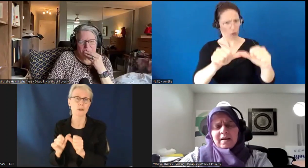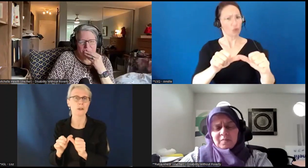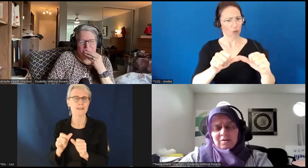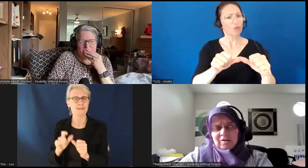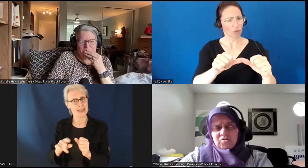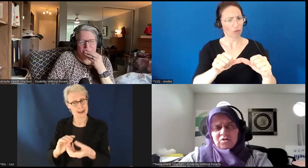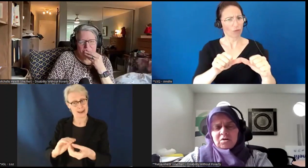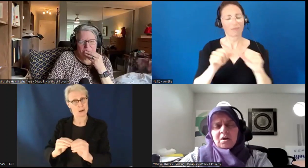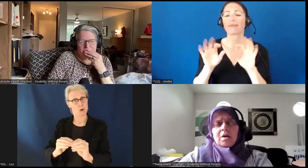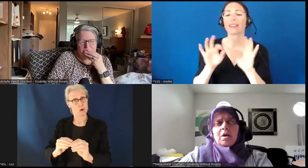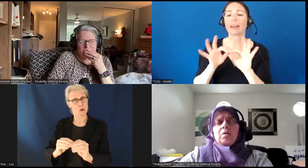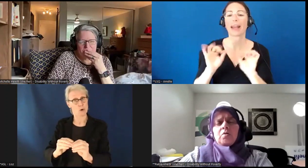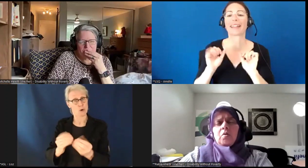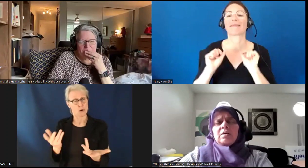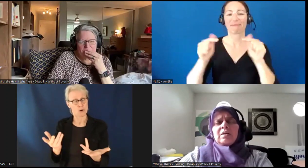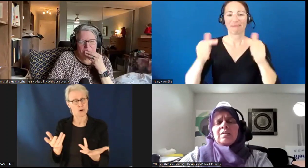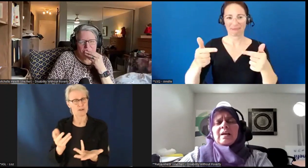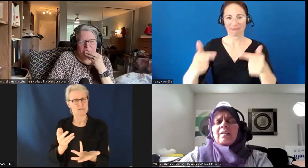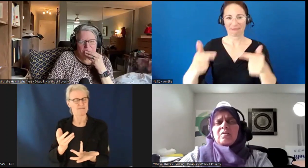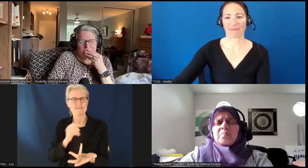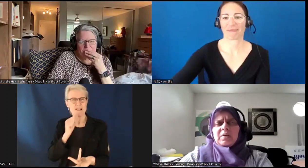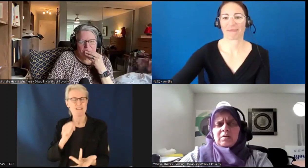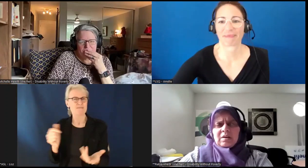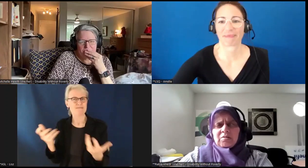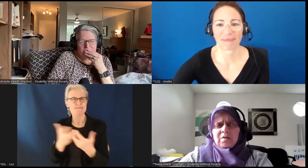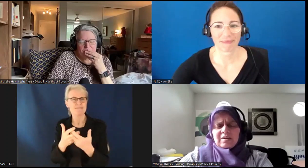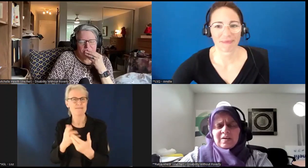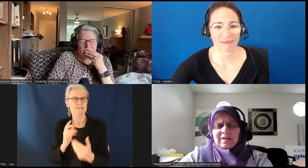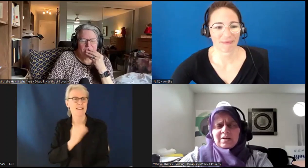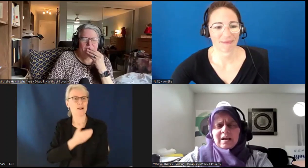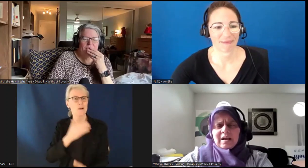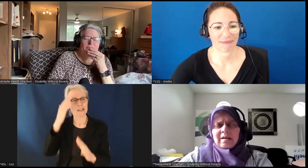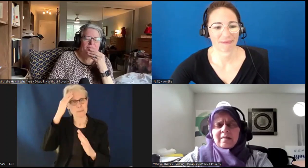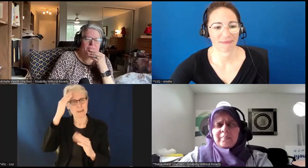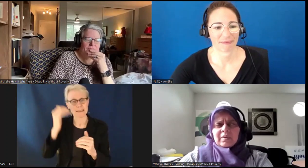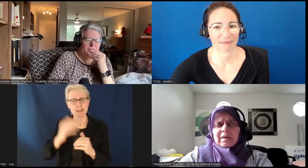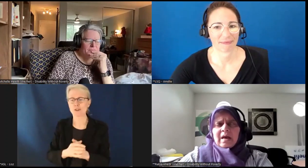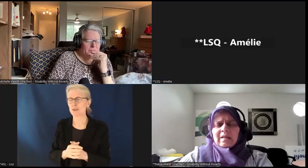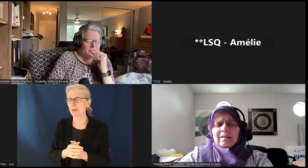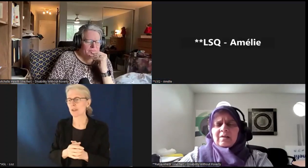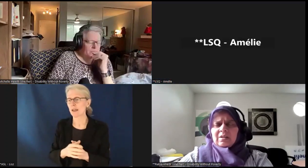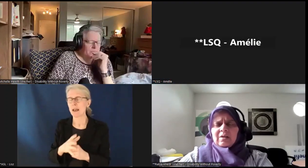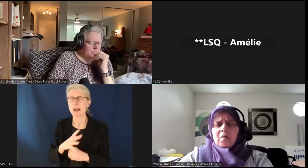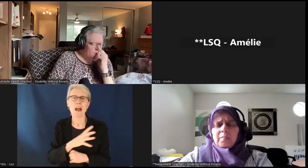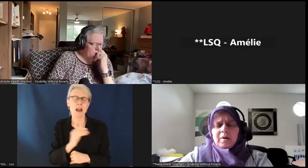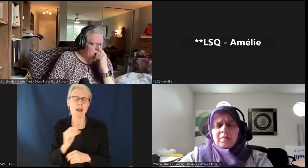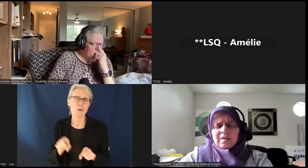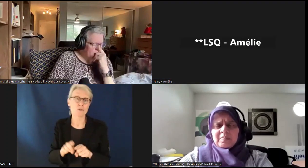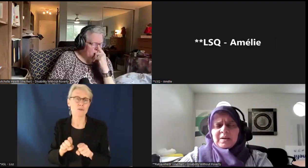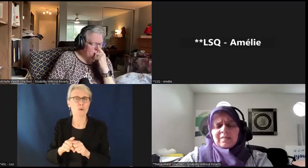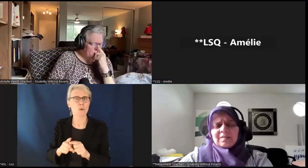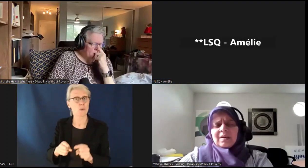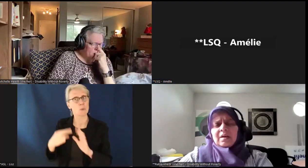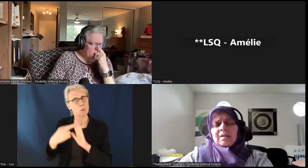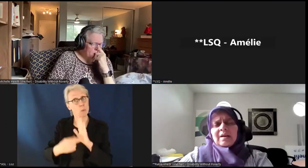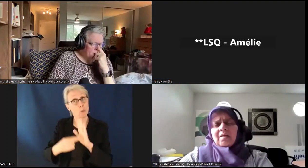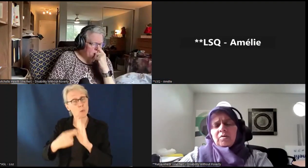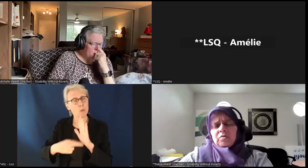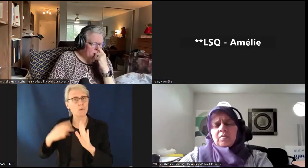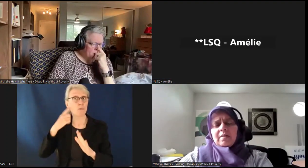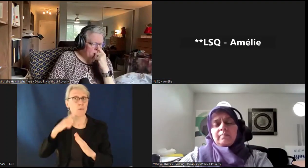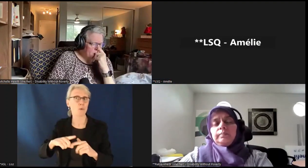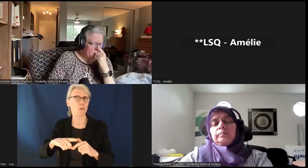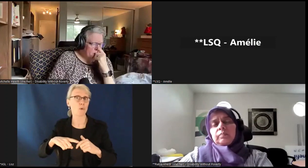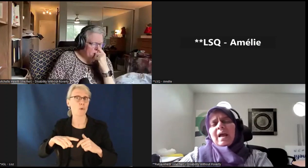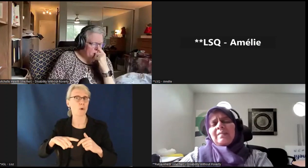our expectation, nor did the eligibility criteria, the whole process, because they